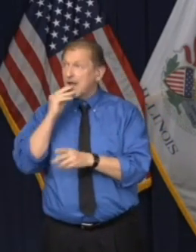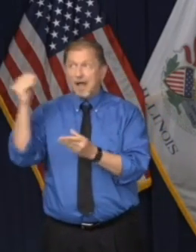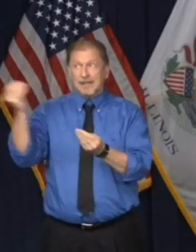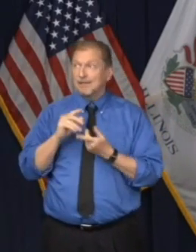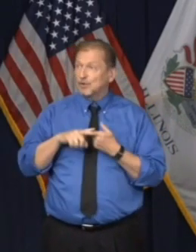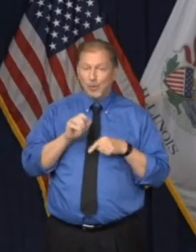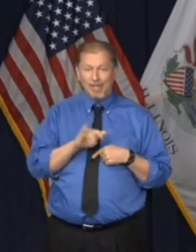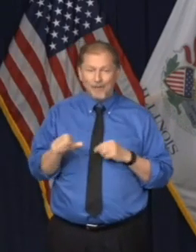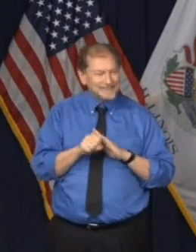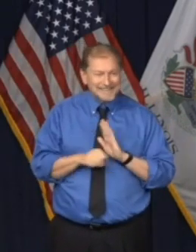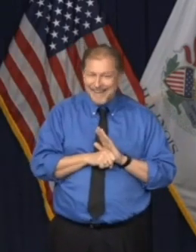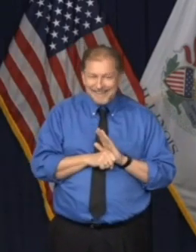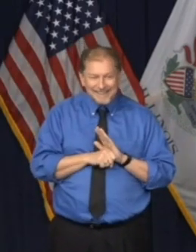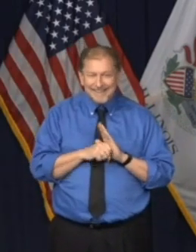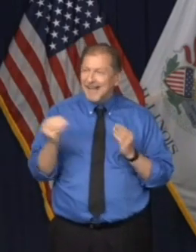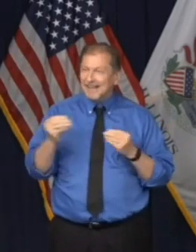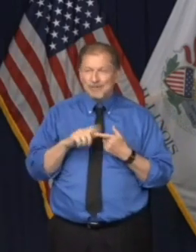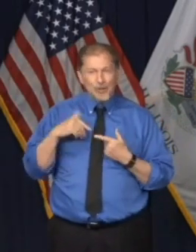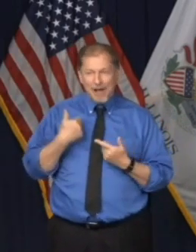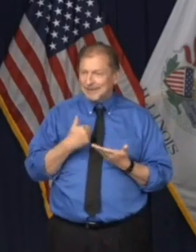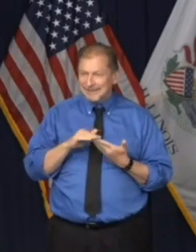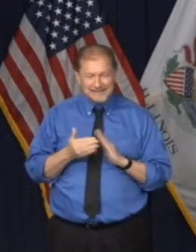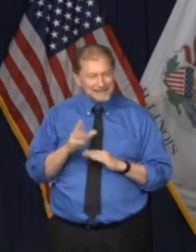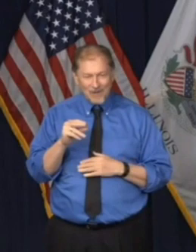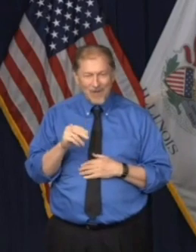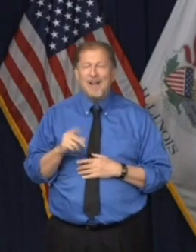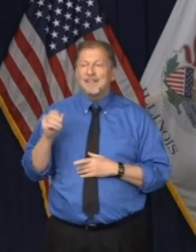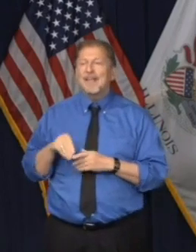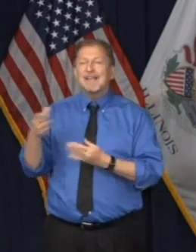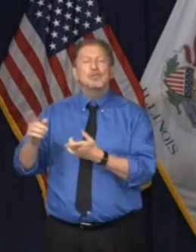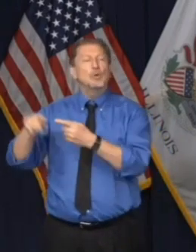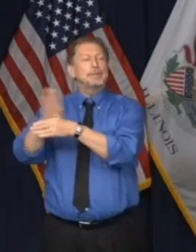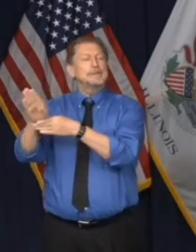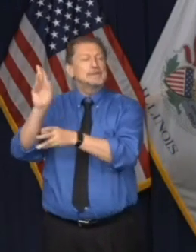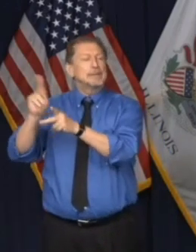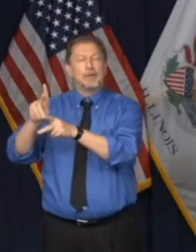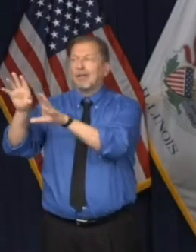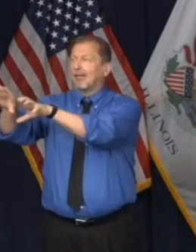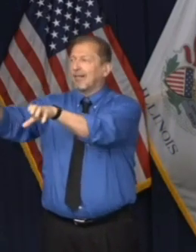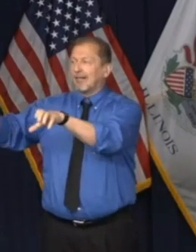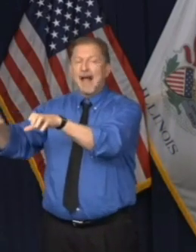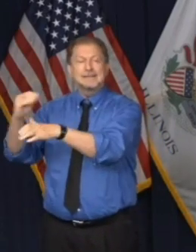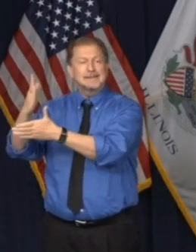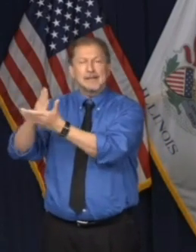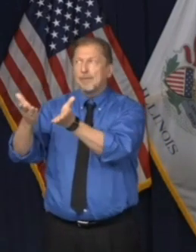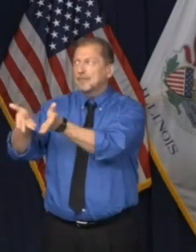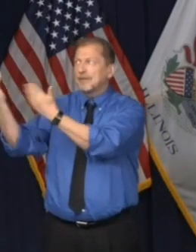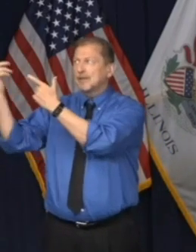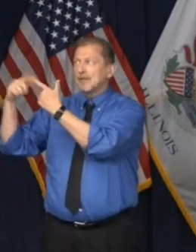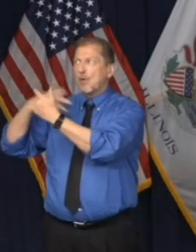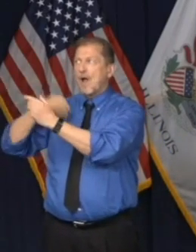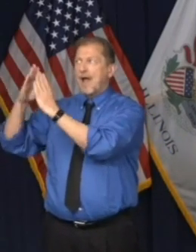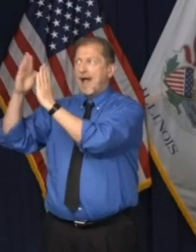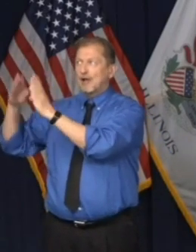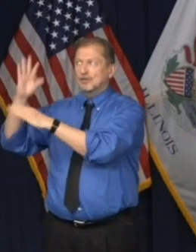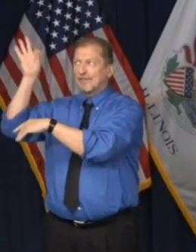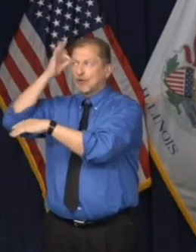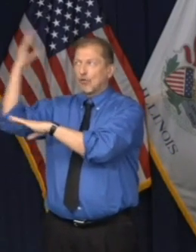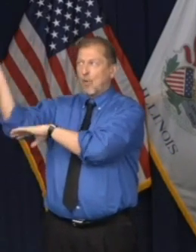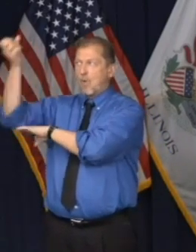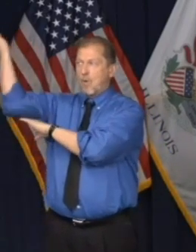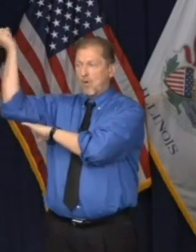cities. They go to distributors. Some of it goes to the White House and the federal government, and they keep it.